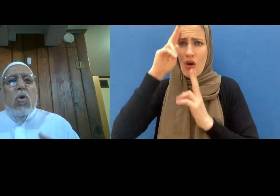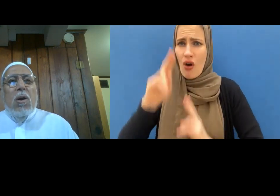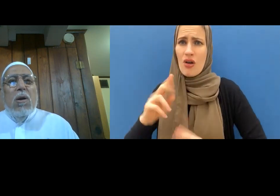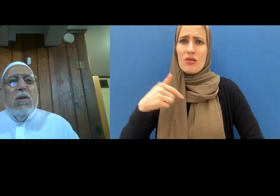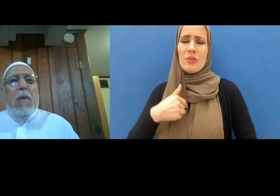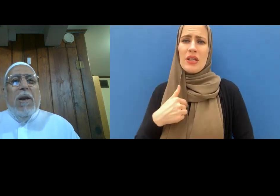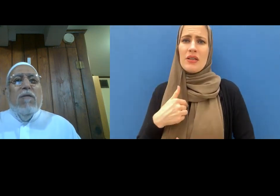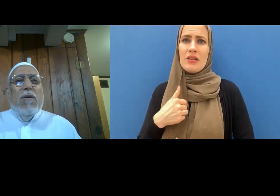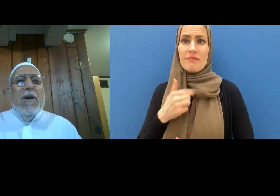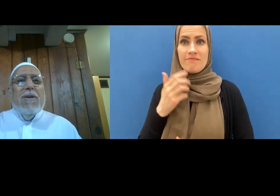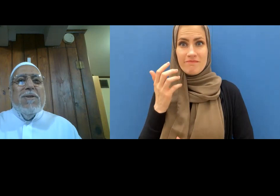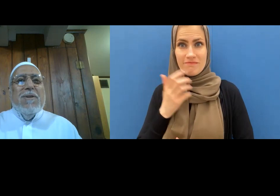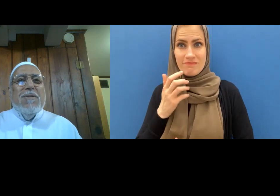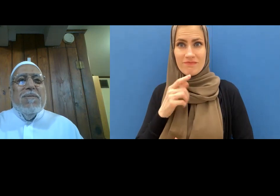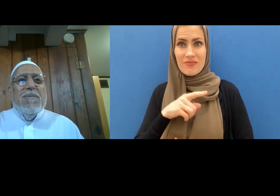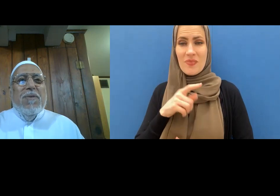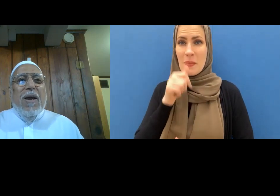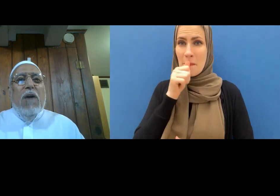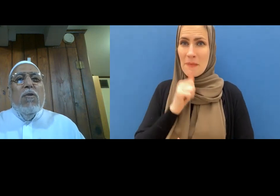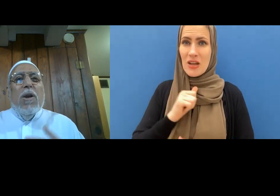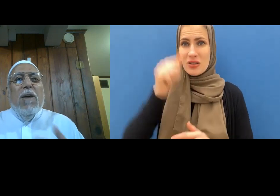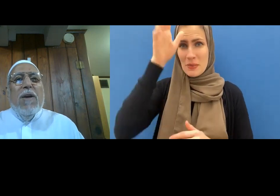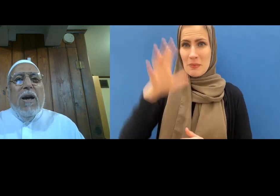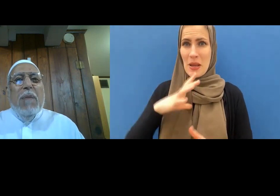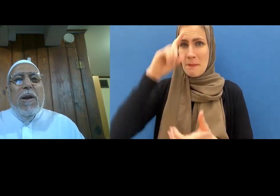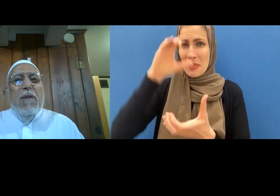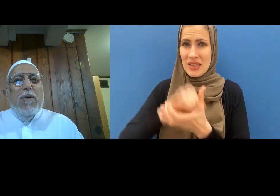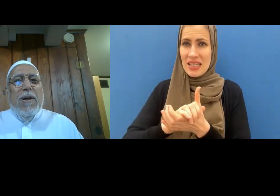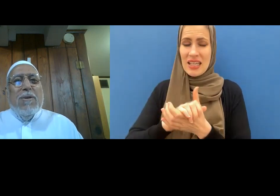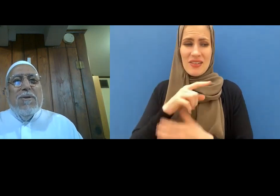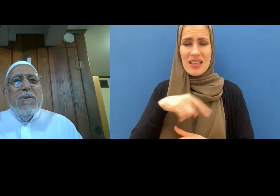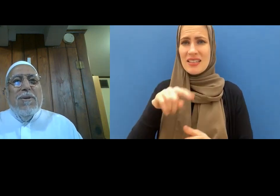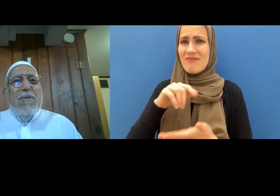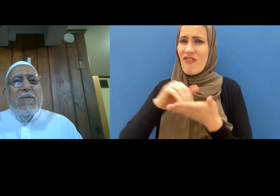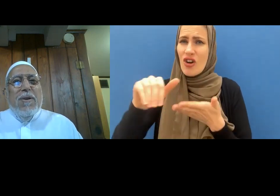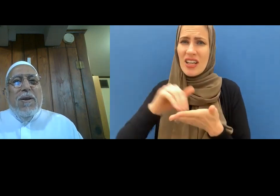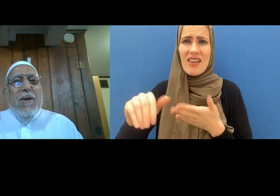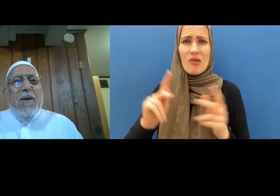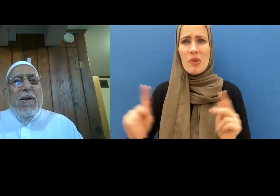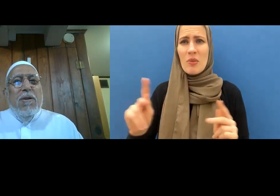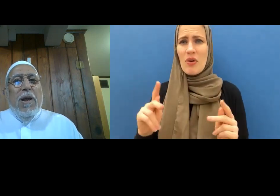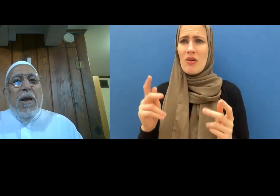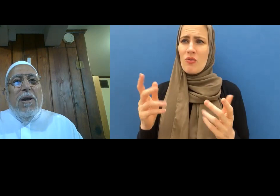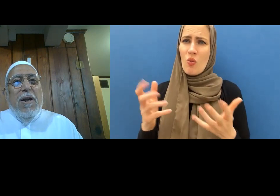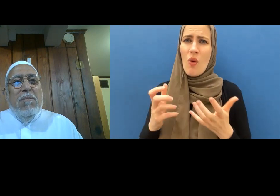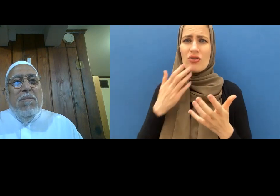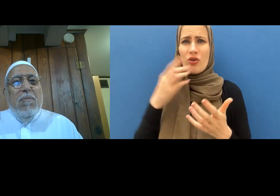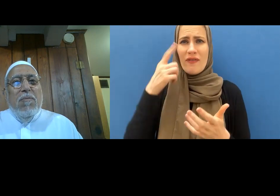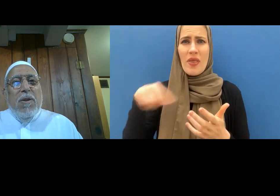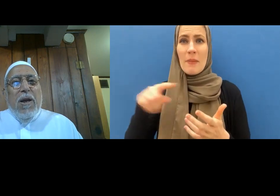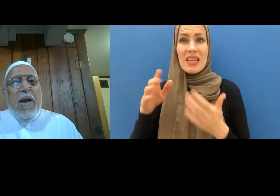how tolerant a believer is, how forgiving a believer is. They killed